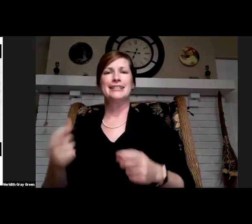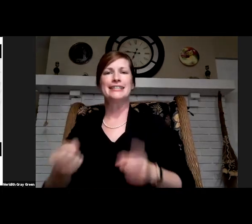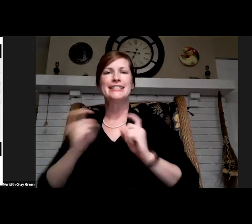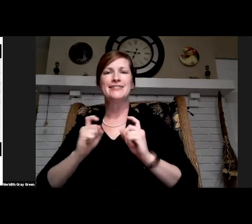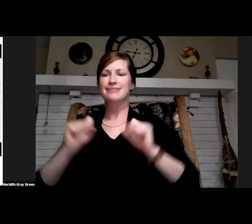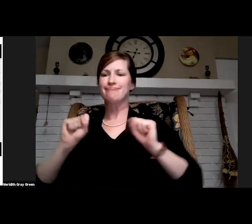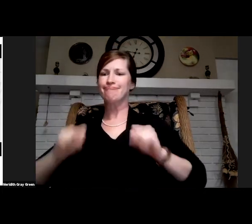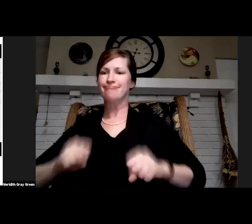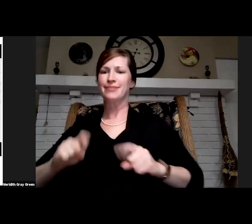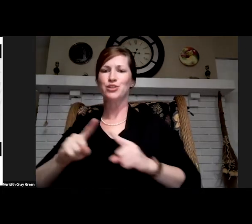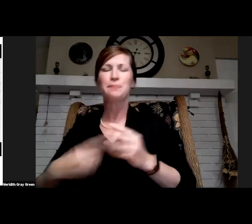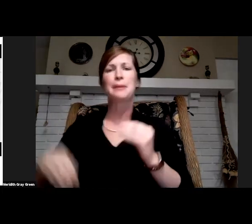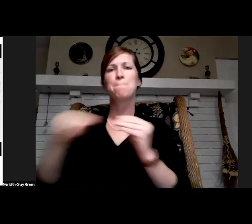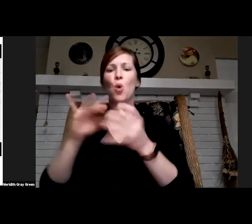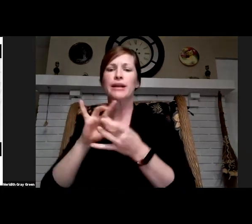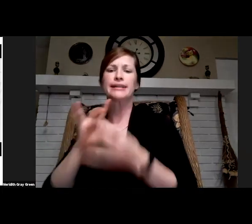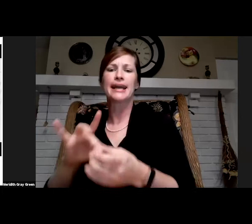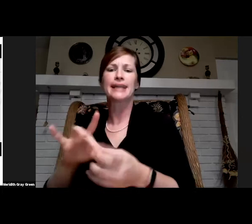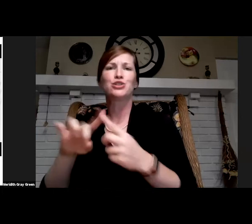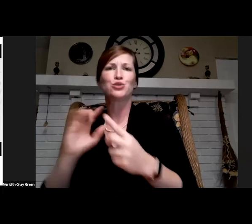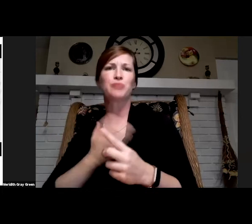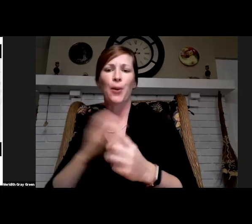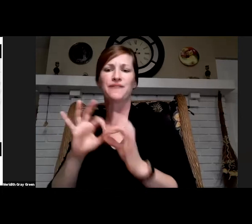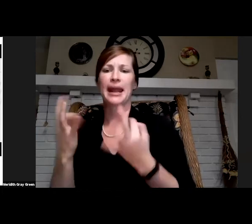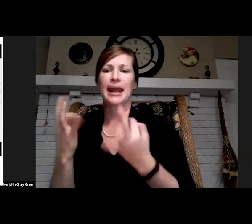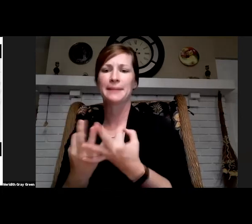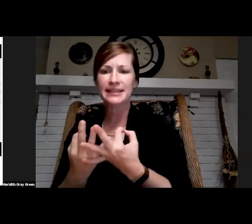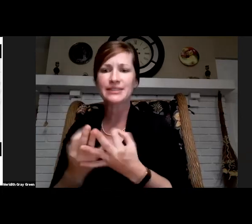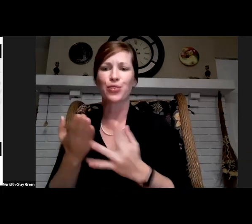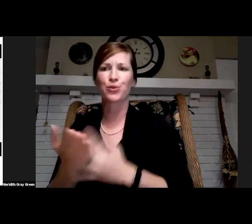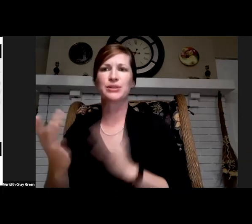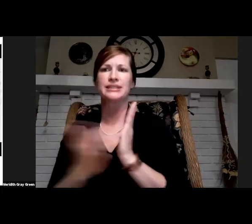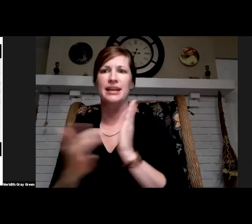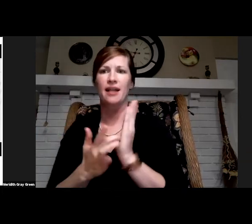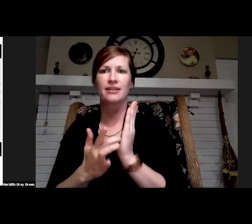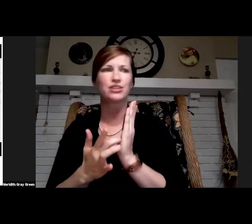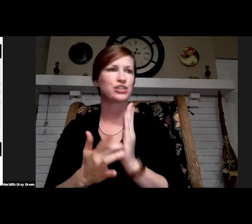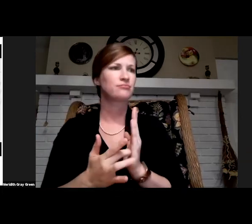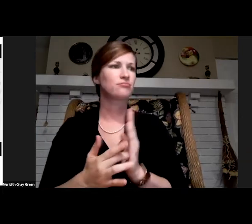Deaf people are often proven to experience high levels of anxiety compared to hearing people.